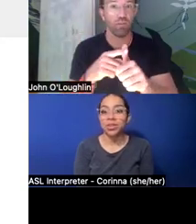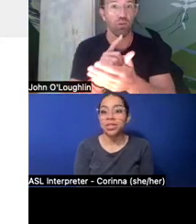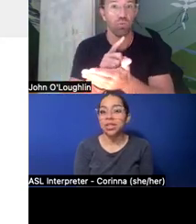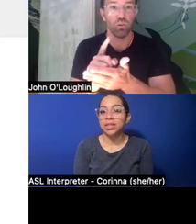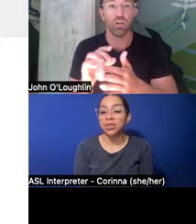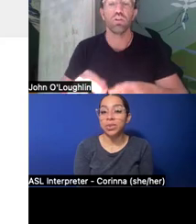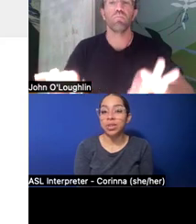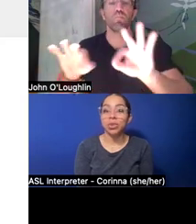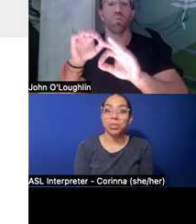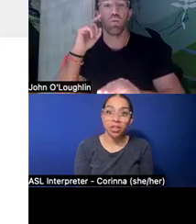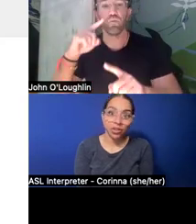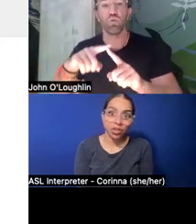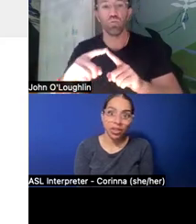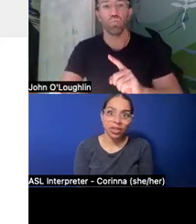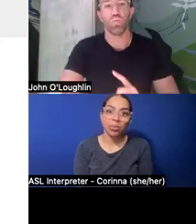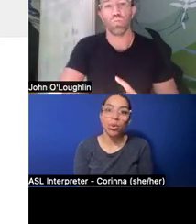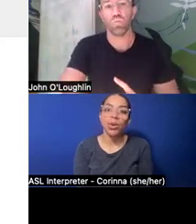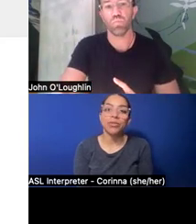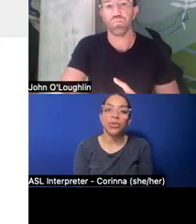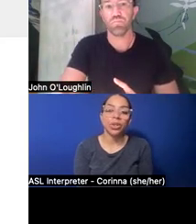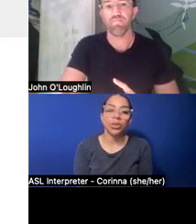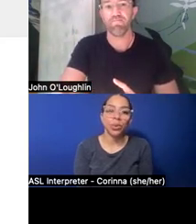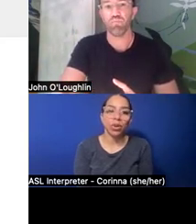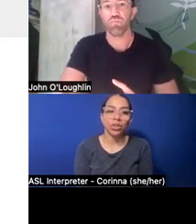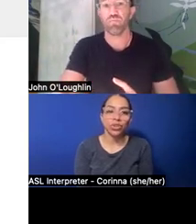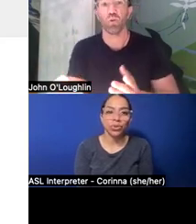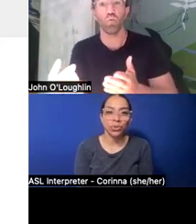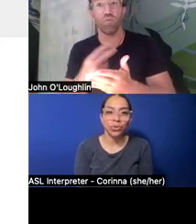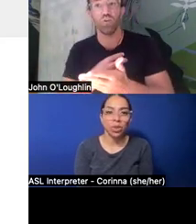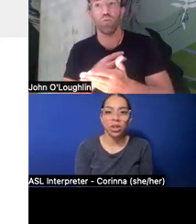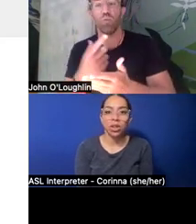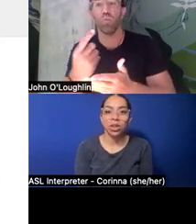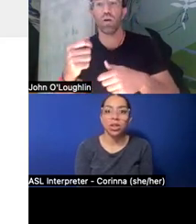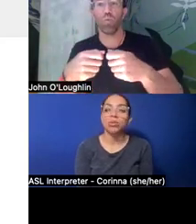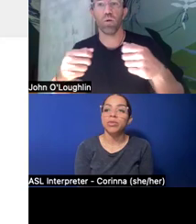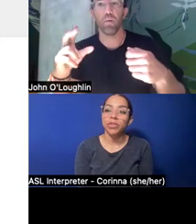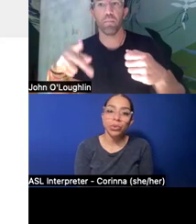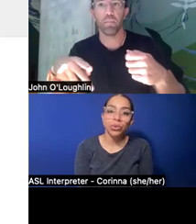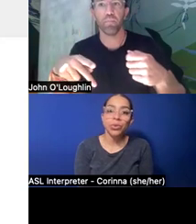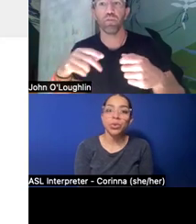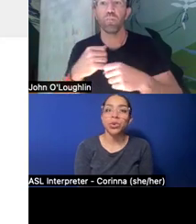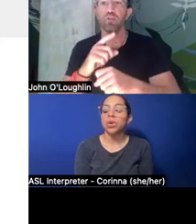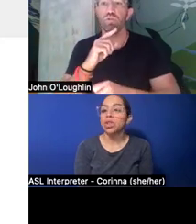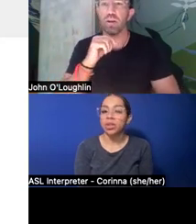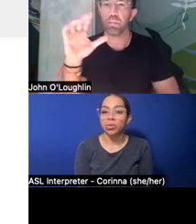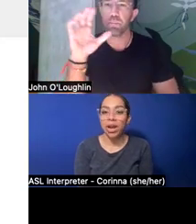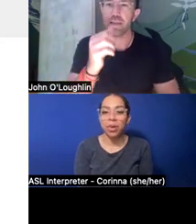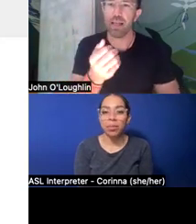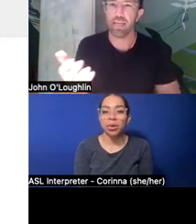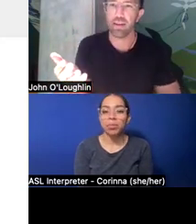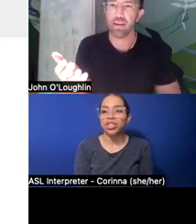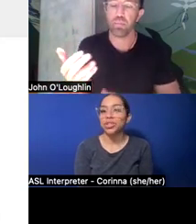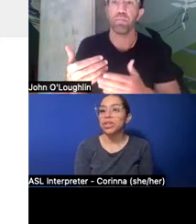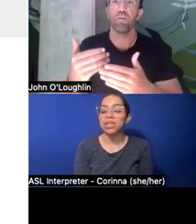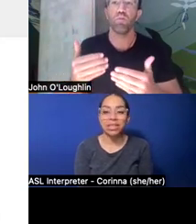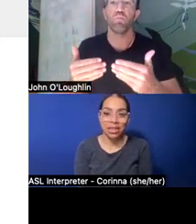Now, since this week will be your first week, it's important for you all to review, look at the wrap up,